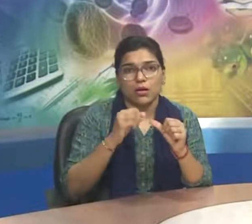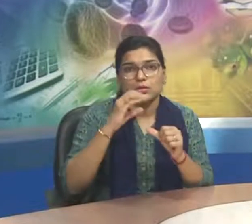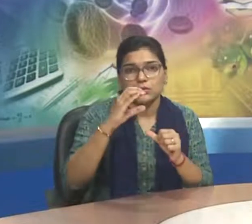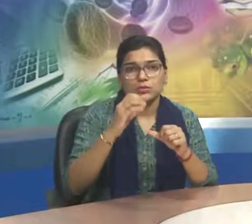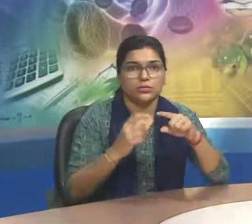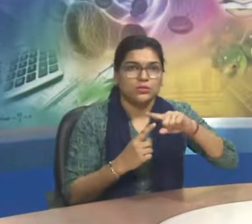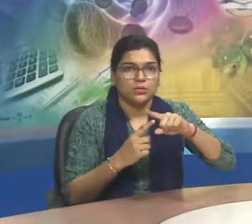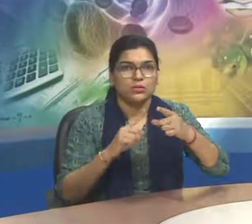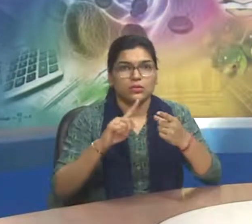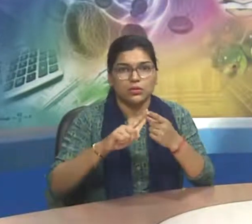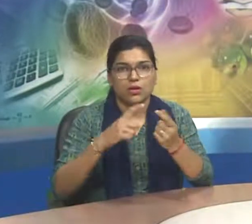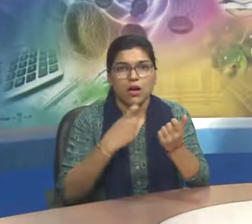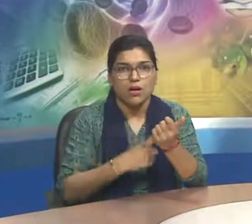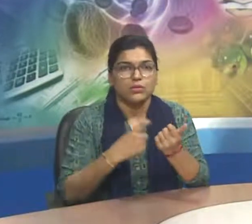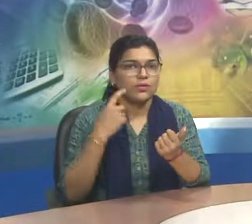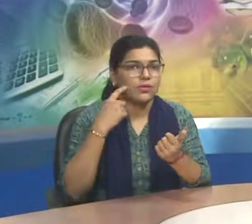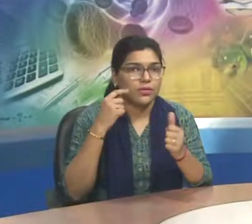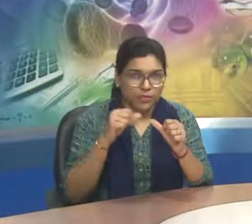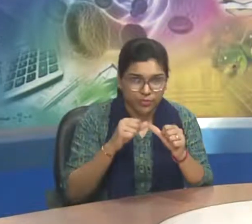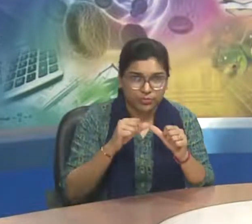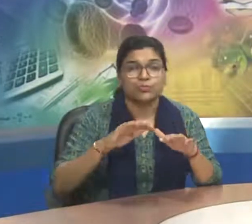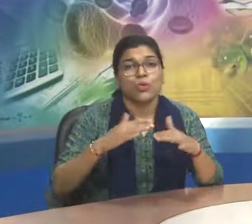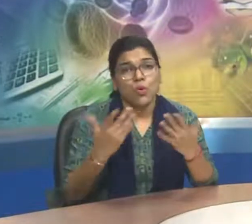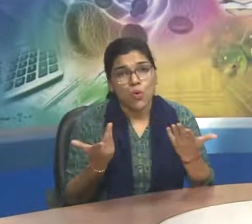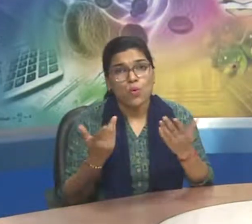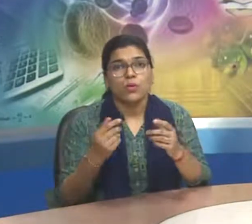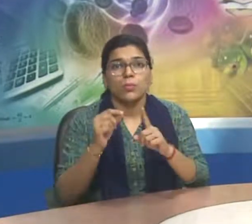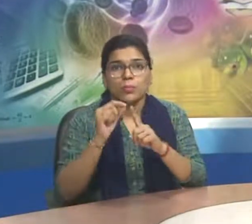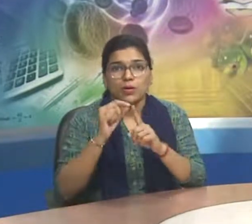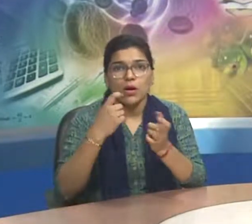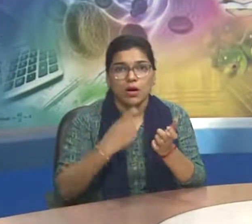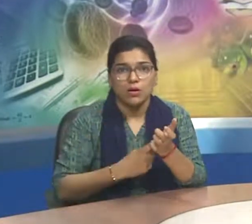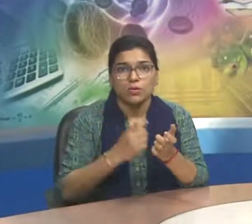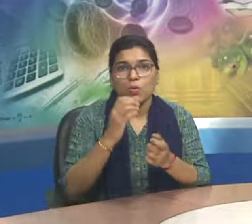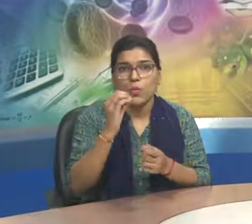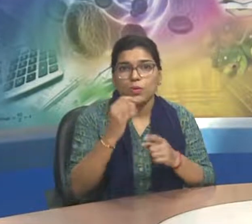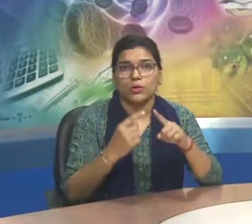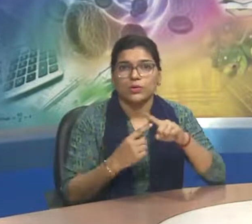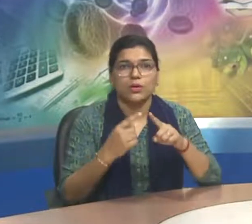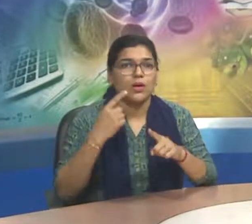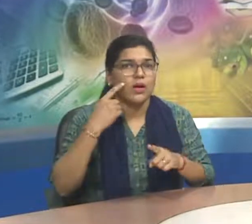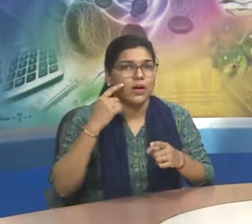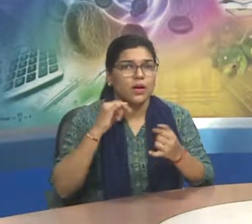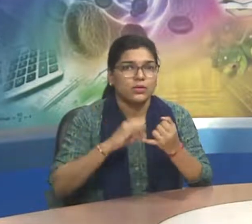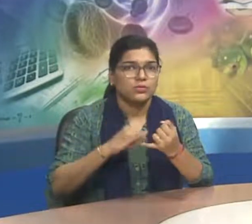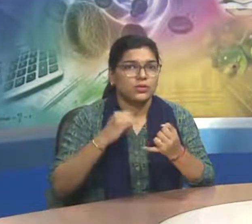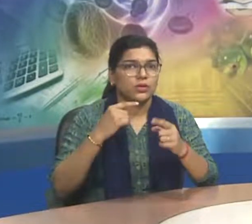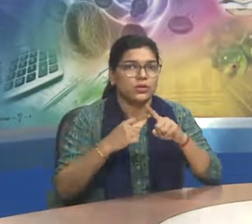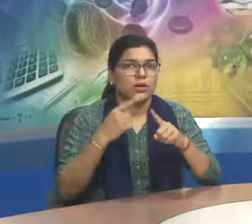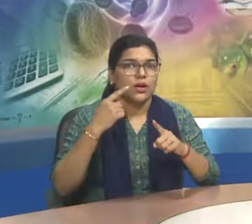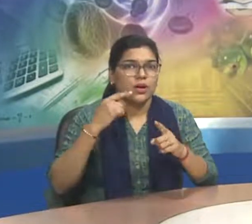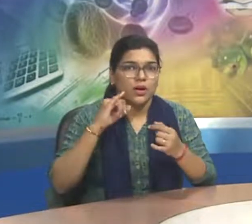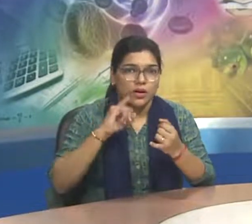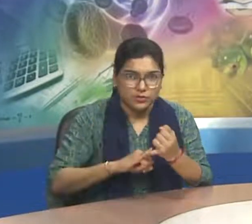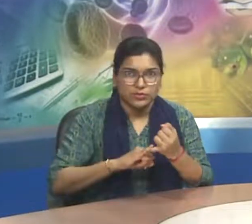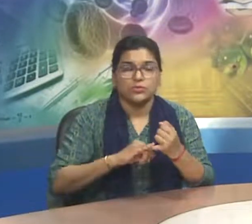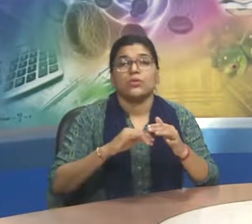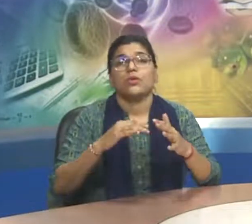There are various organisms which are very small, but these are few names you should be aware of.